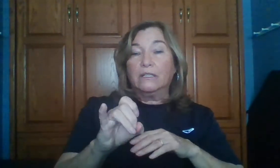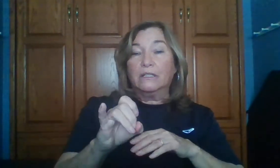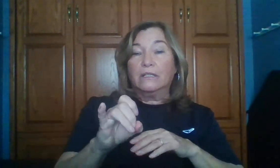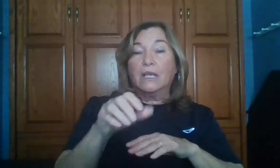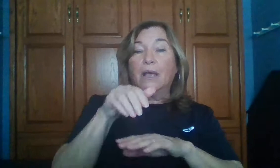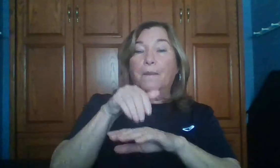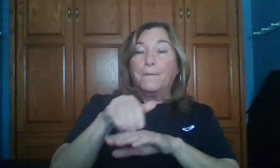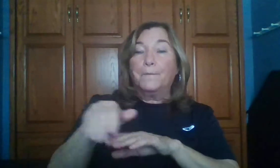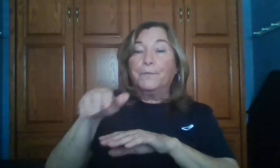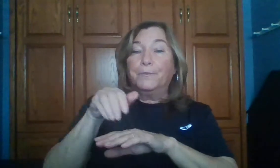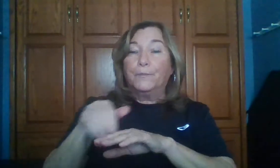brushed.